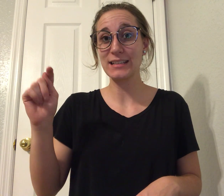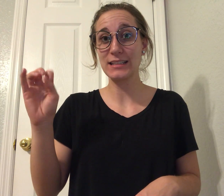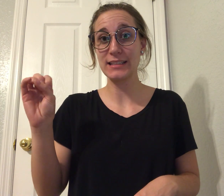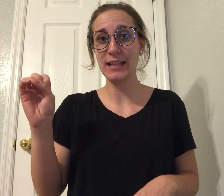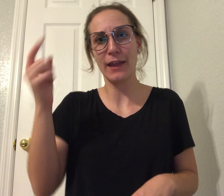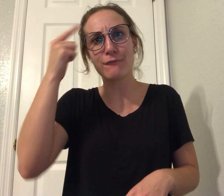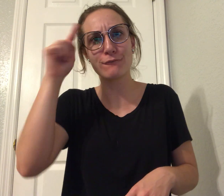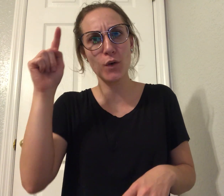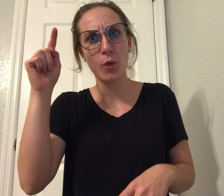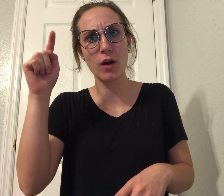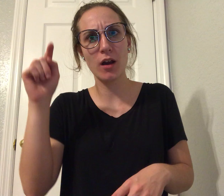my guest.